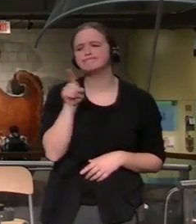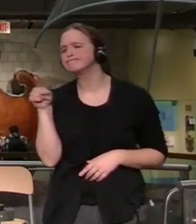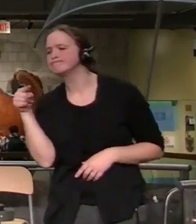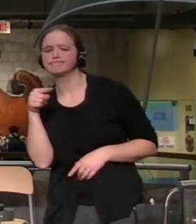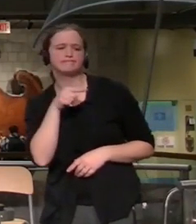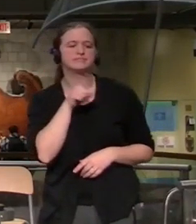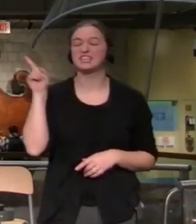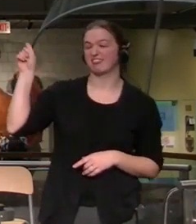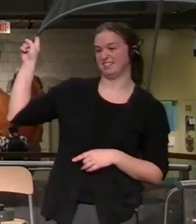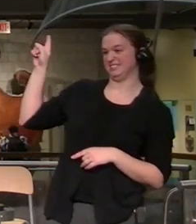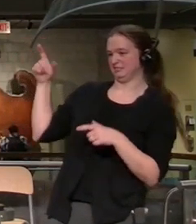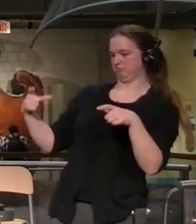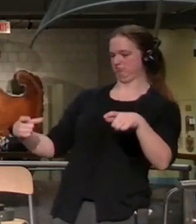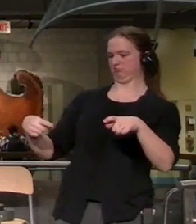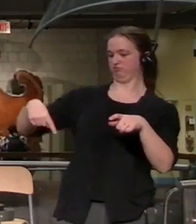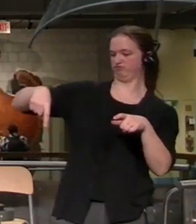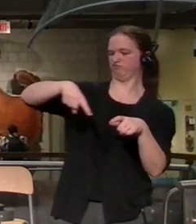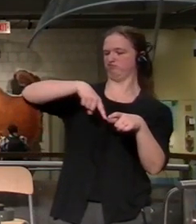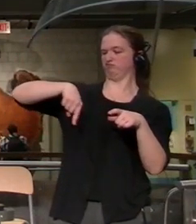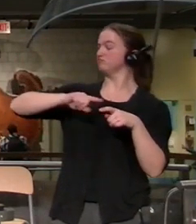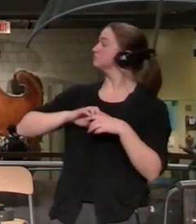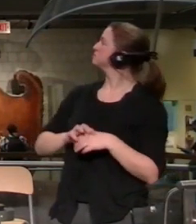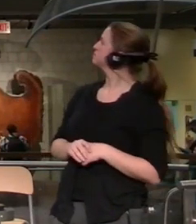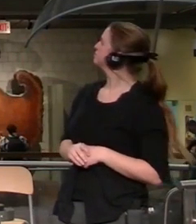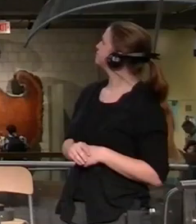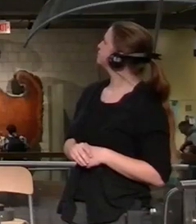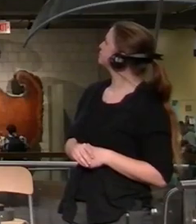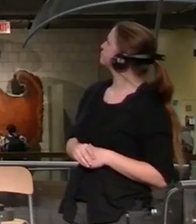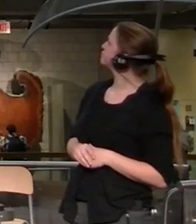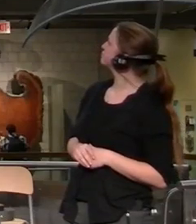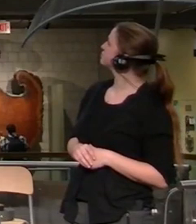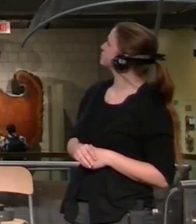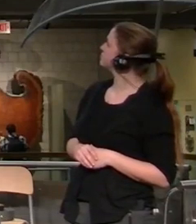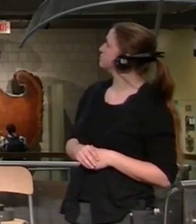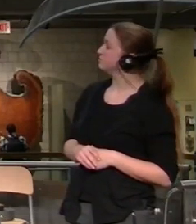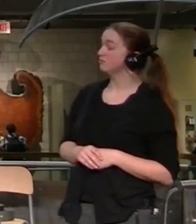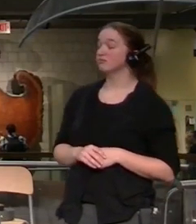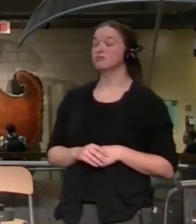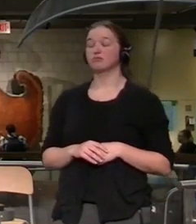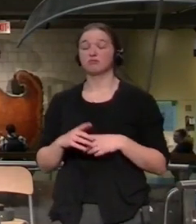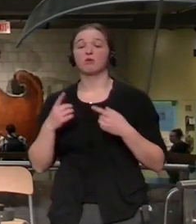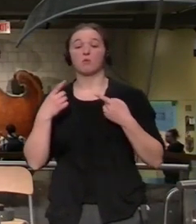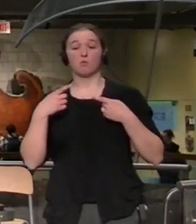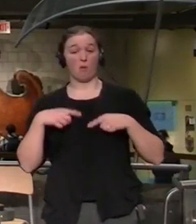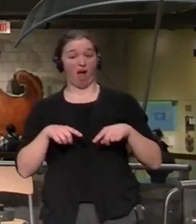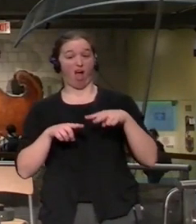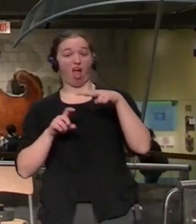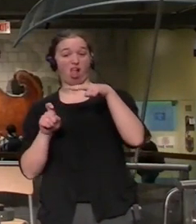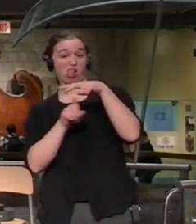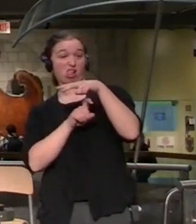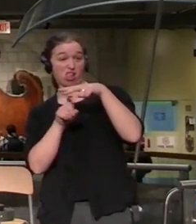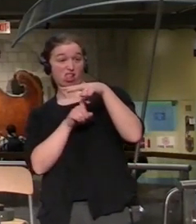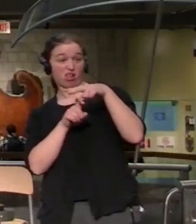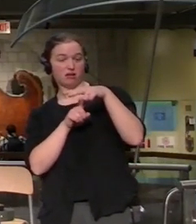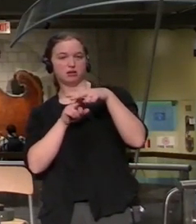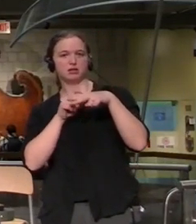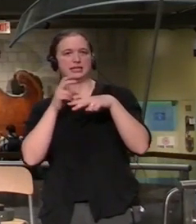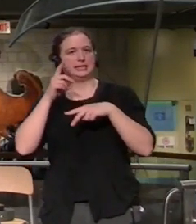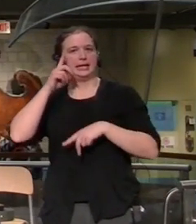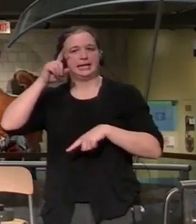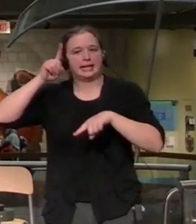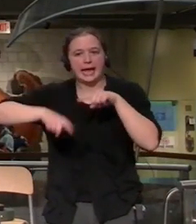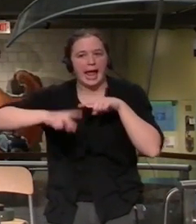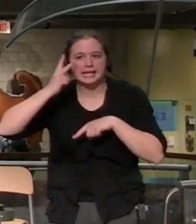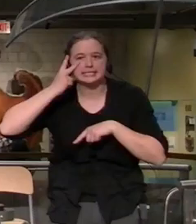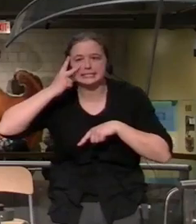And while they're navigating, they're taking in the cues in the room. They're looking. Now, they can't actually see the platform here. They have learned the